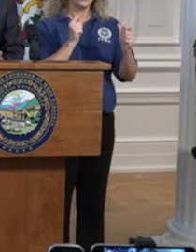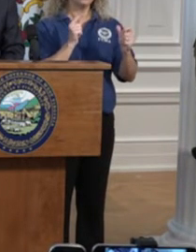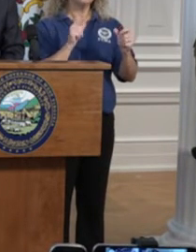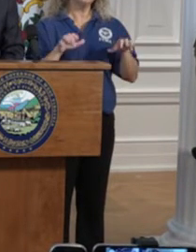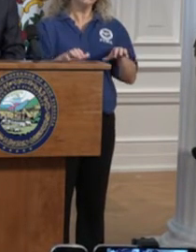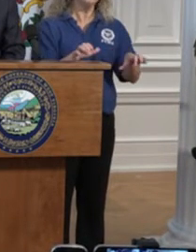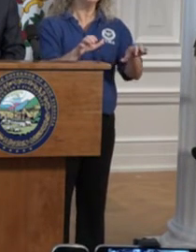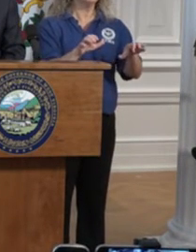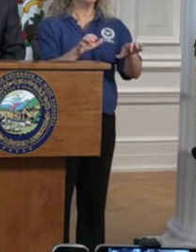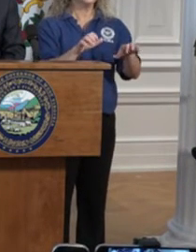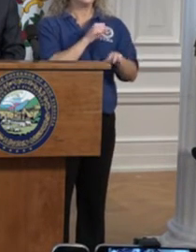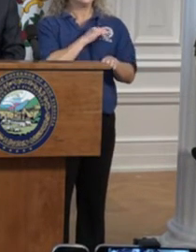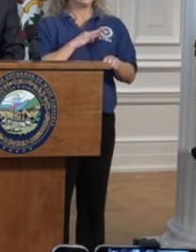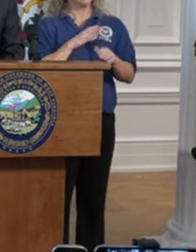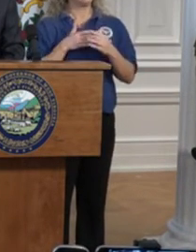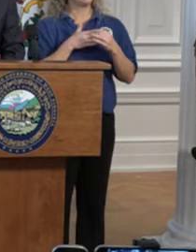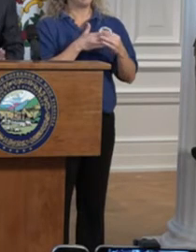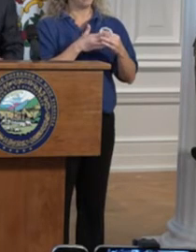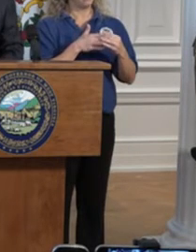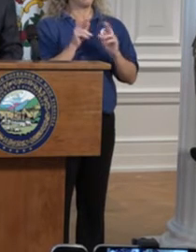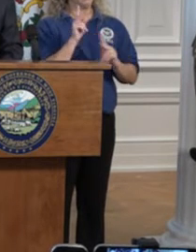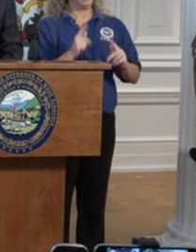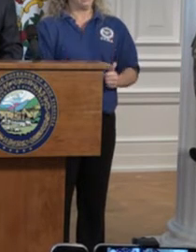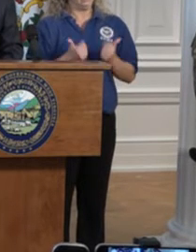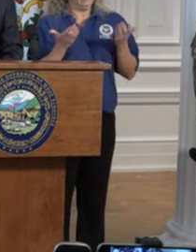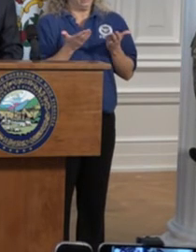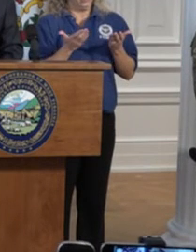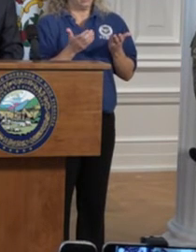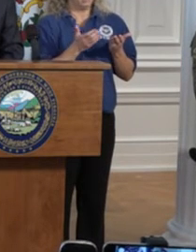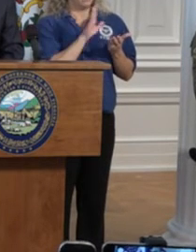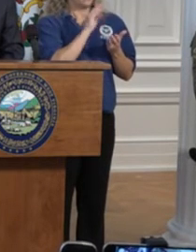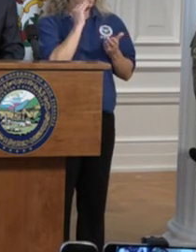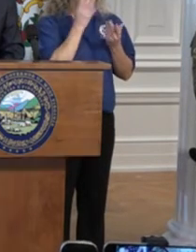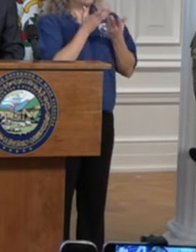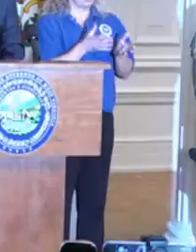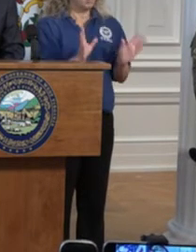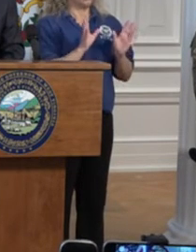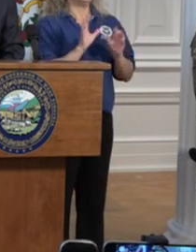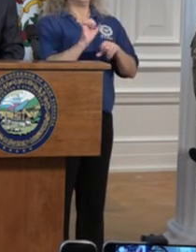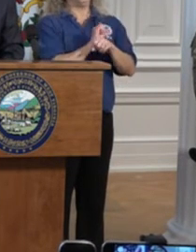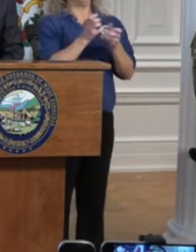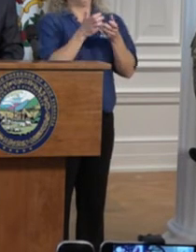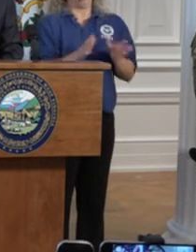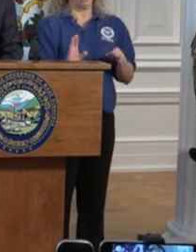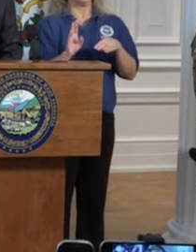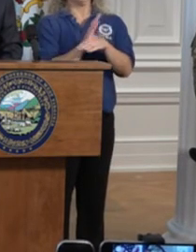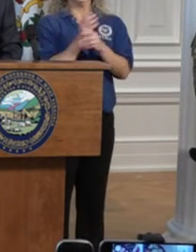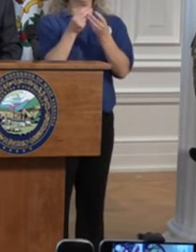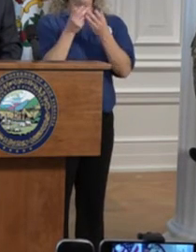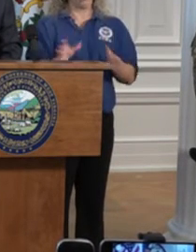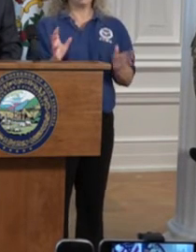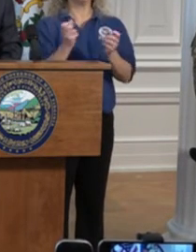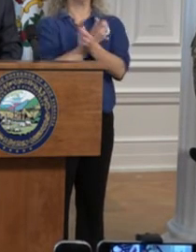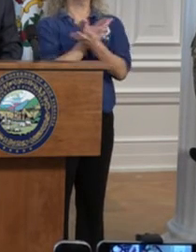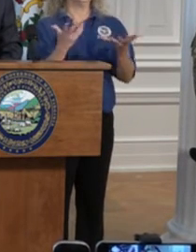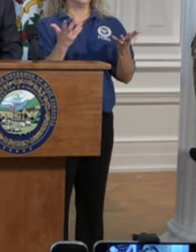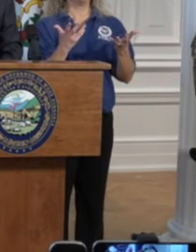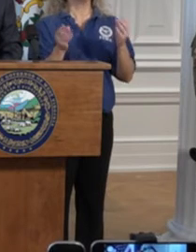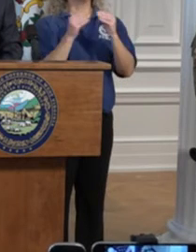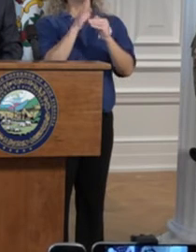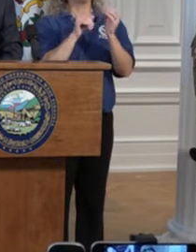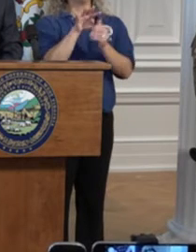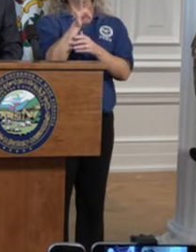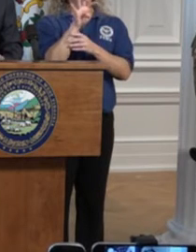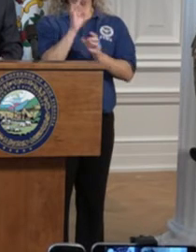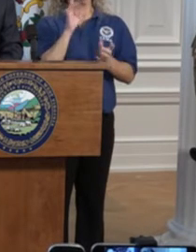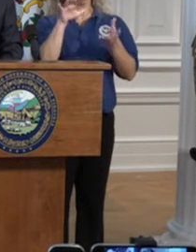staff provided guidance to residents not only who lost their homes, but their jobs and businesses as well. More than